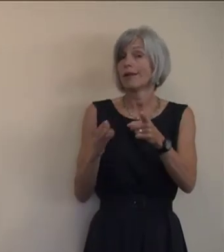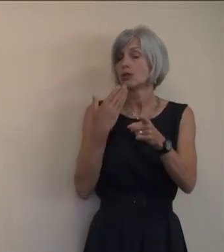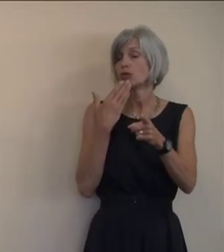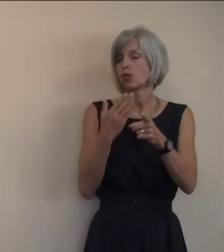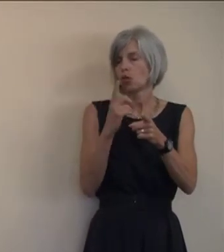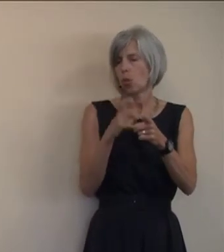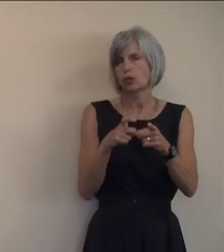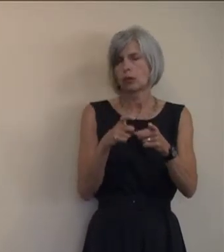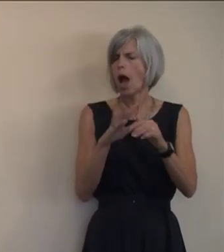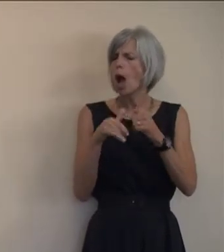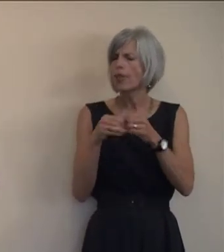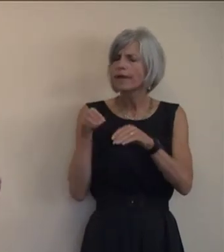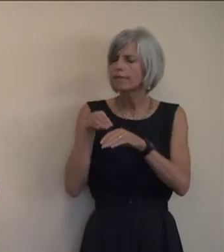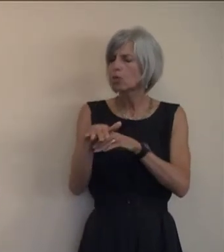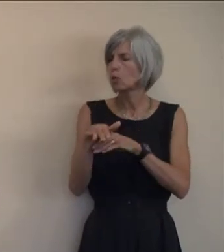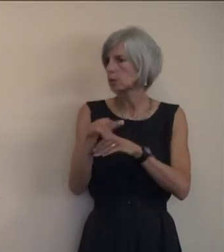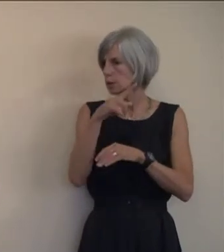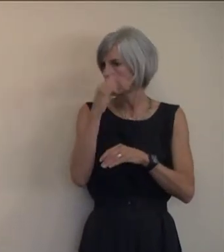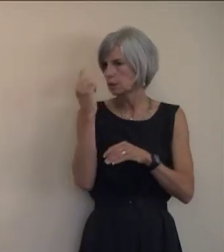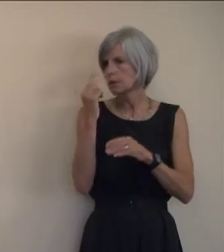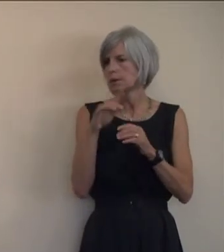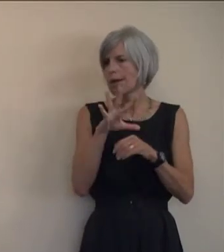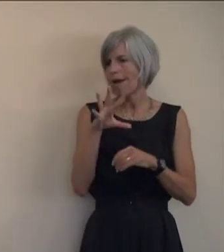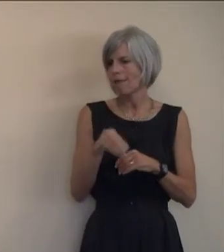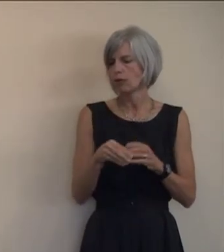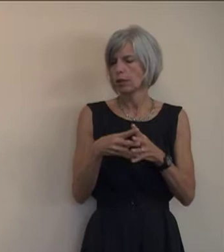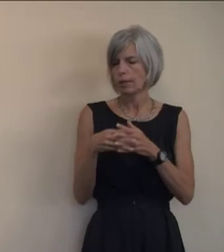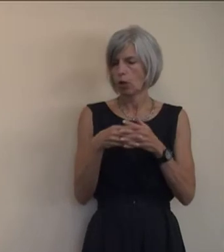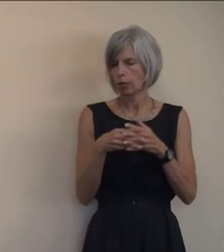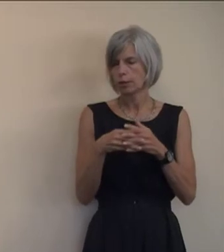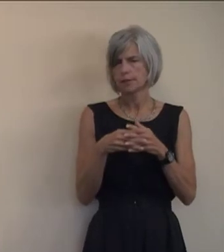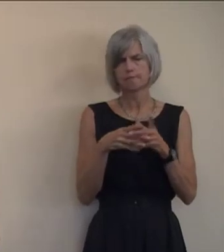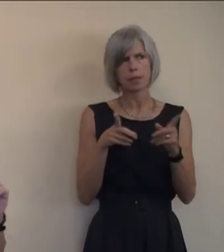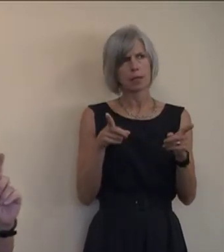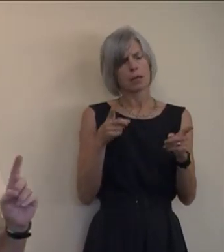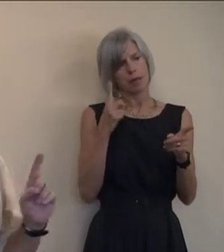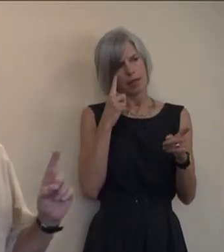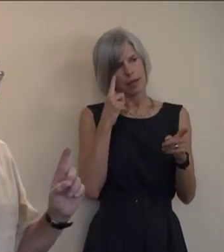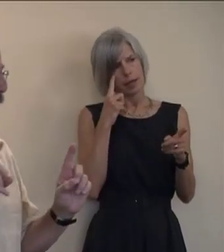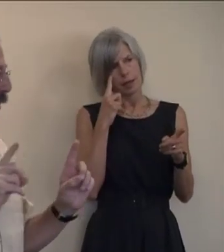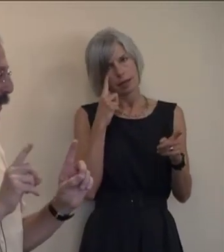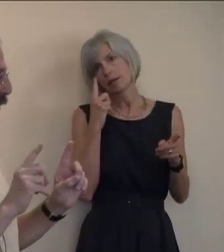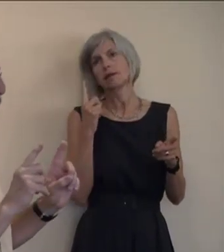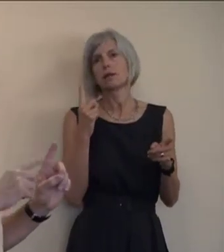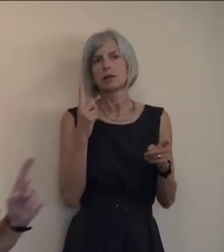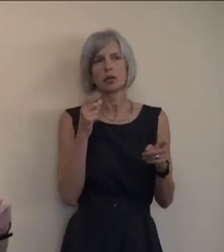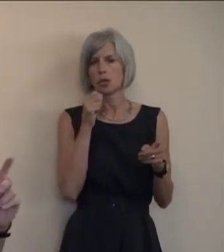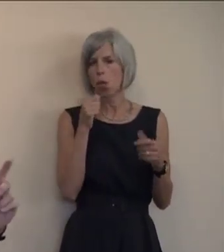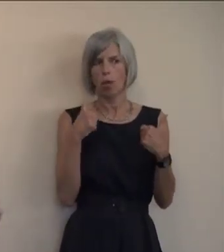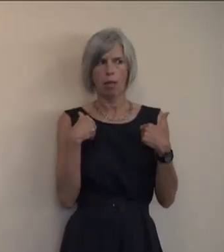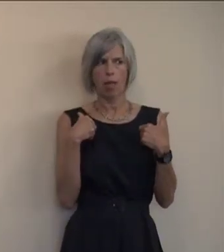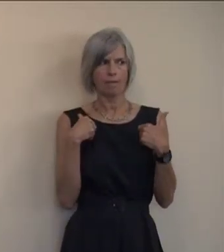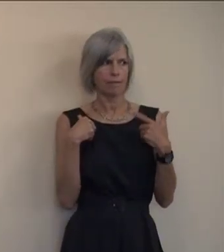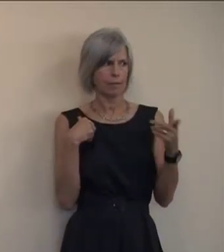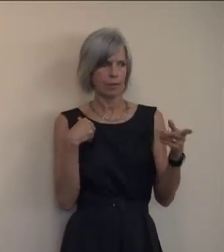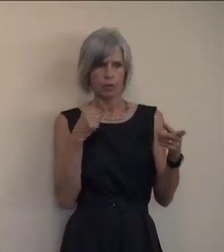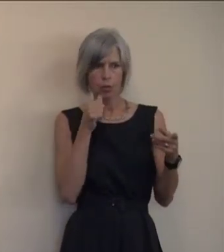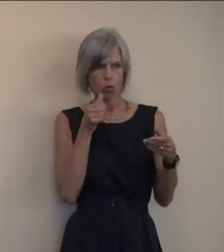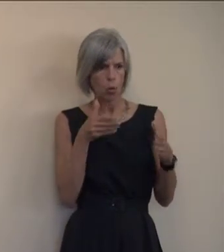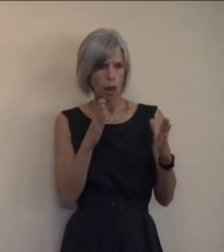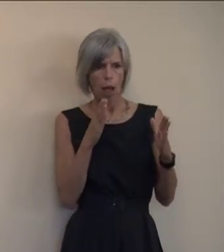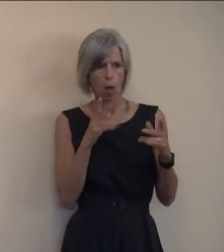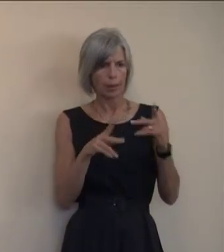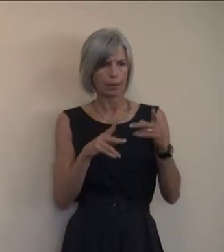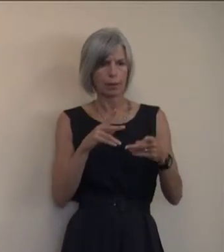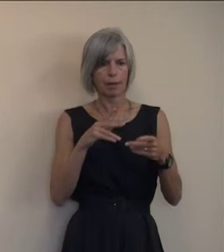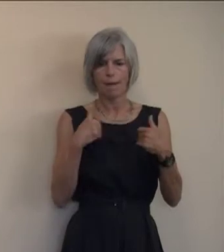And let's see if I can remember. I'm gonna come really close. I guess you don't allow people to have laptops in the room. They could look it up. But they